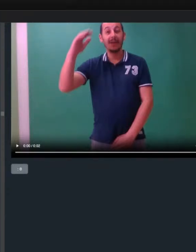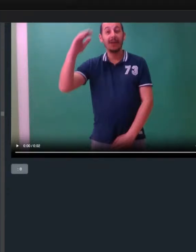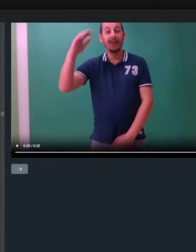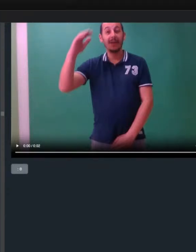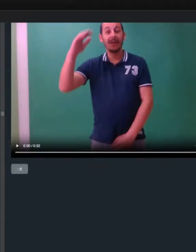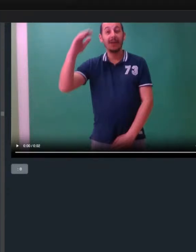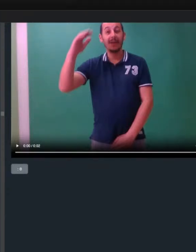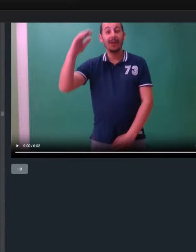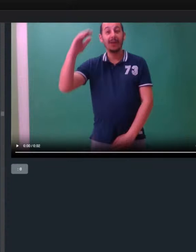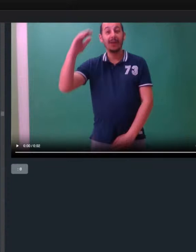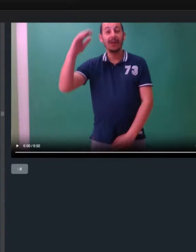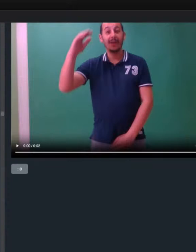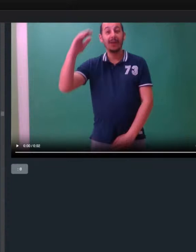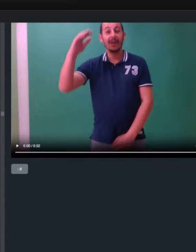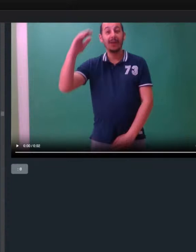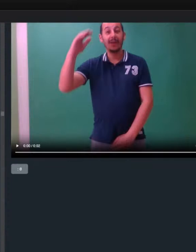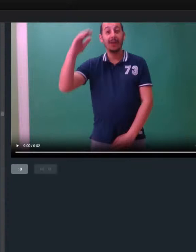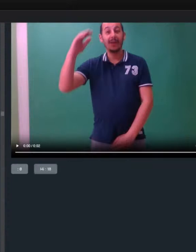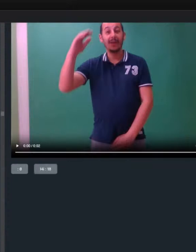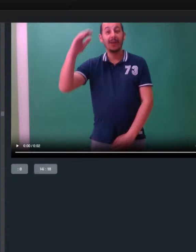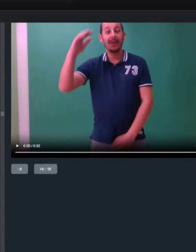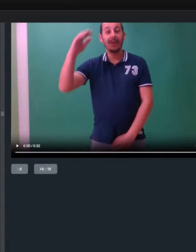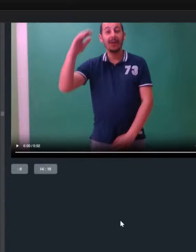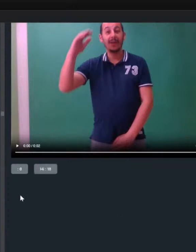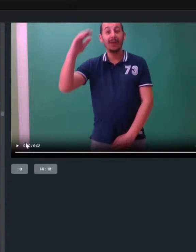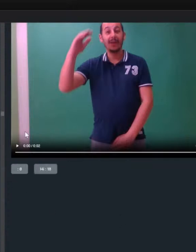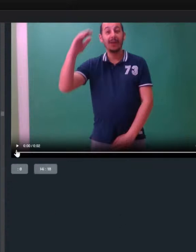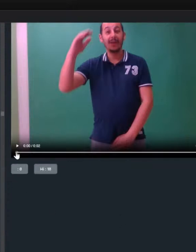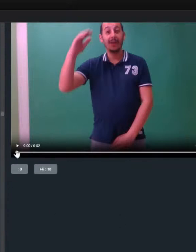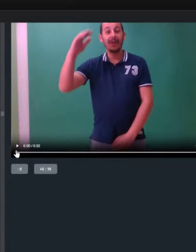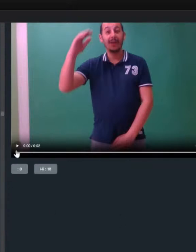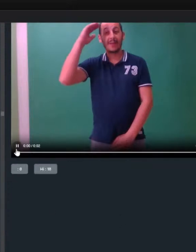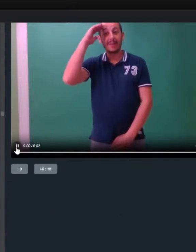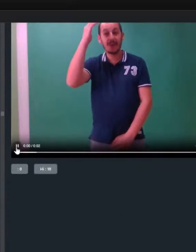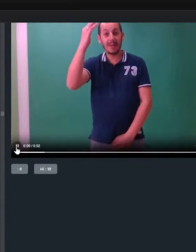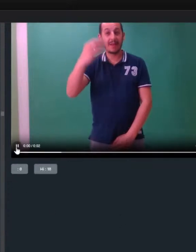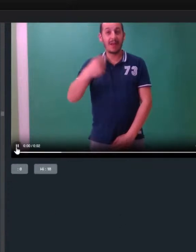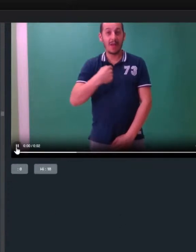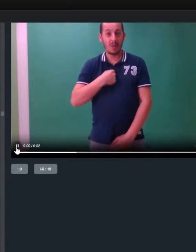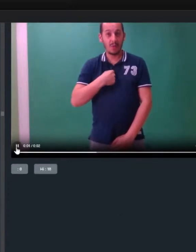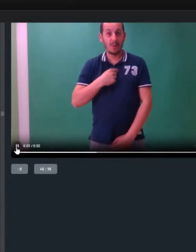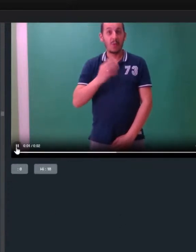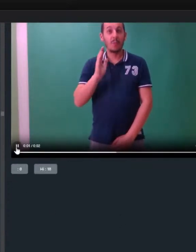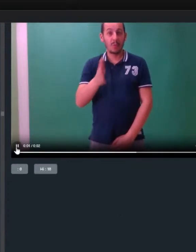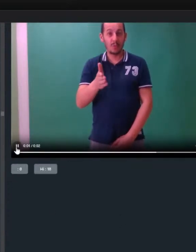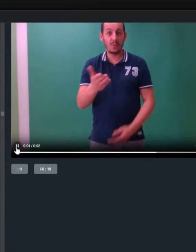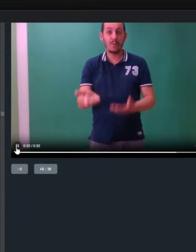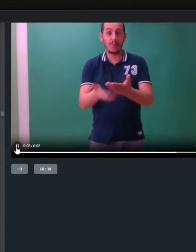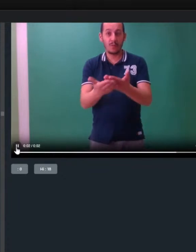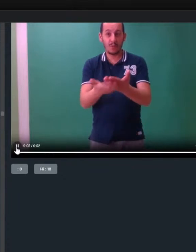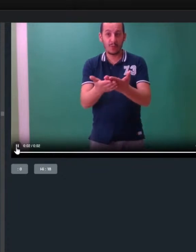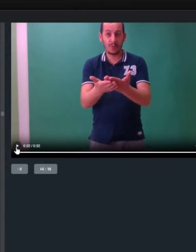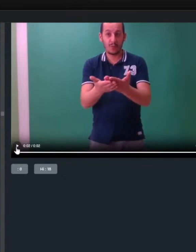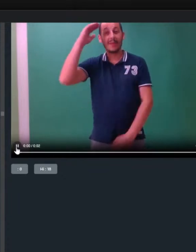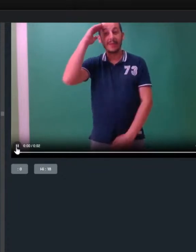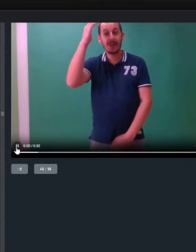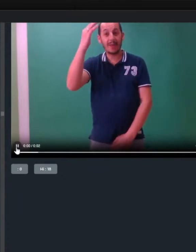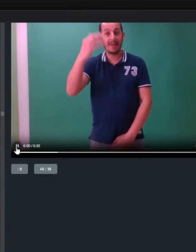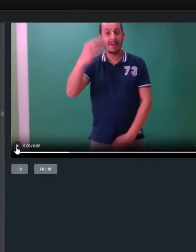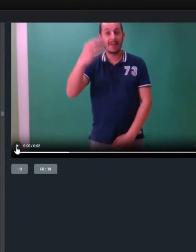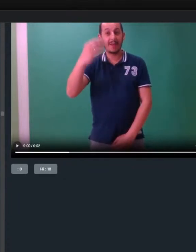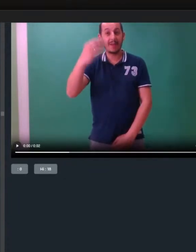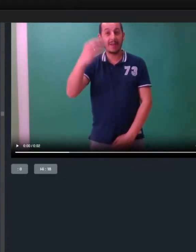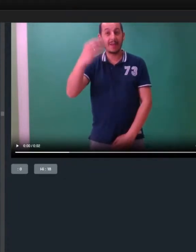first frame, and then you say, okay, hi is till here. You can watch the video to see, okay, hi, I should